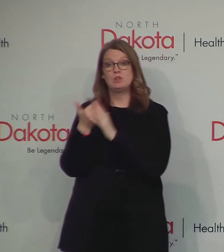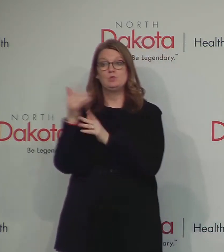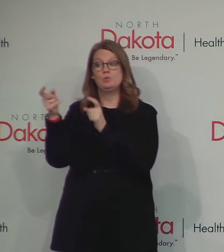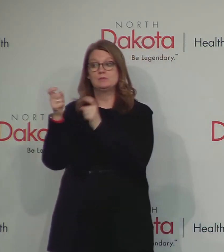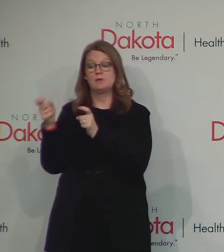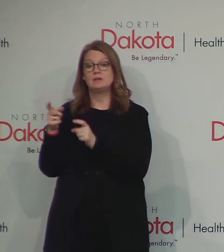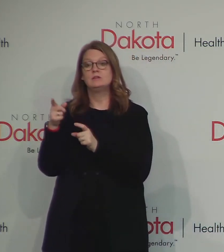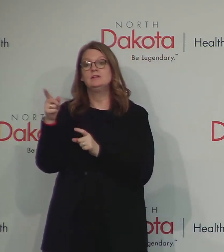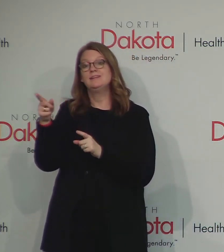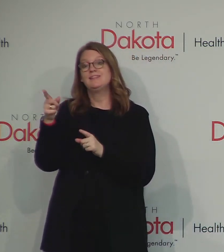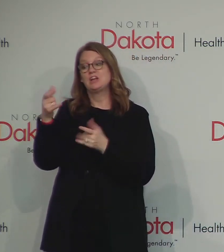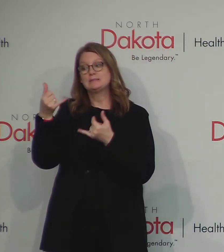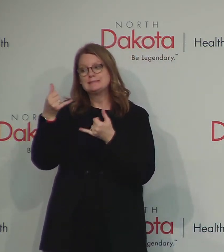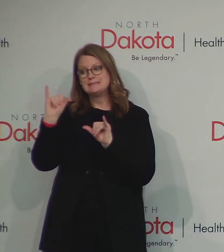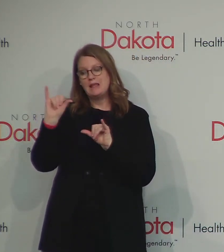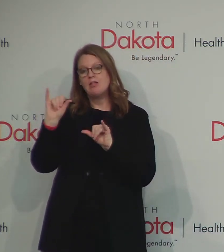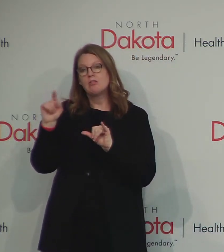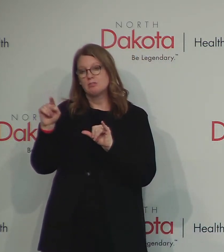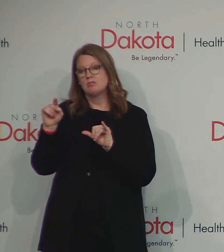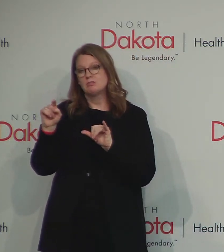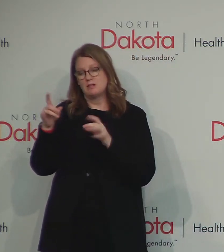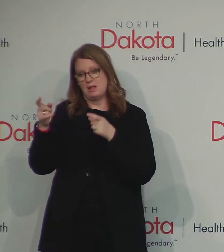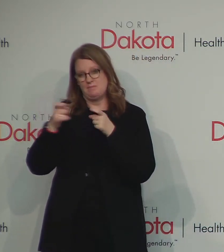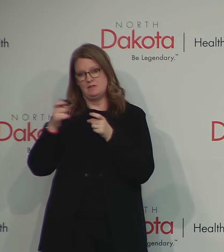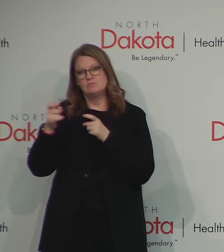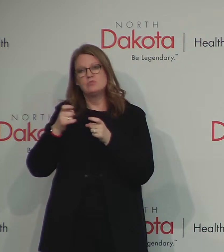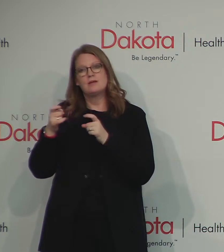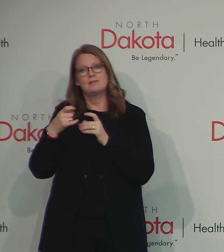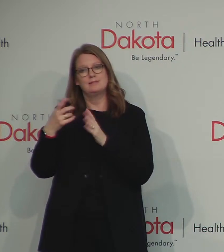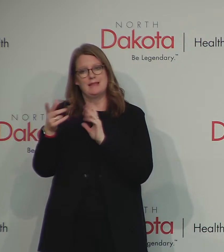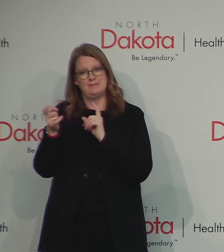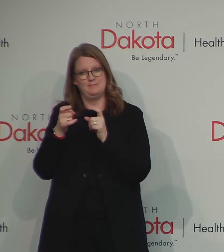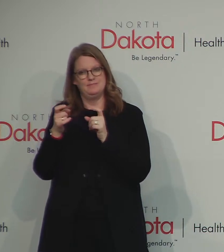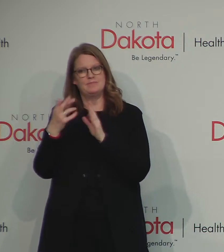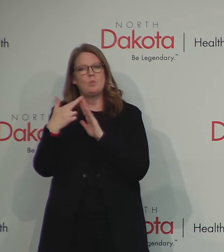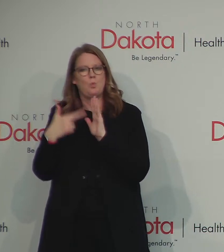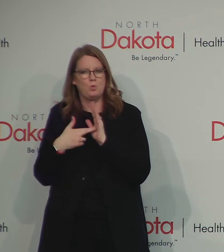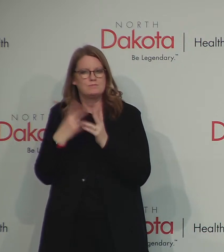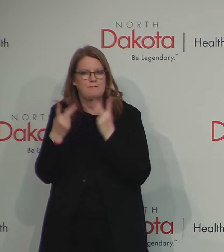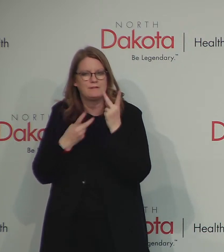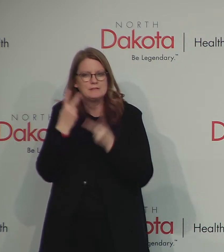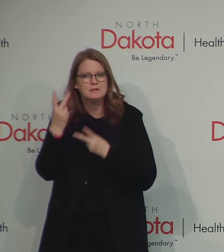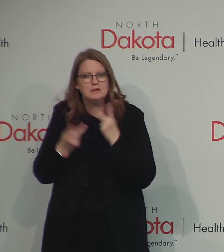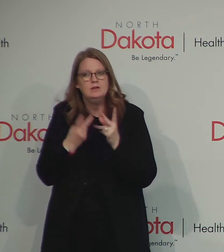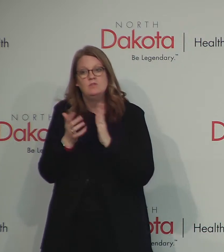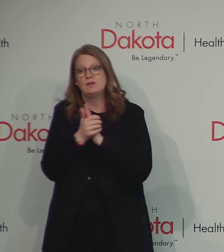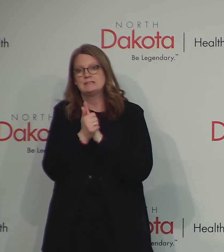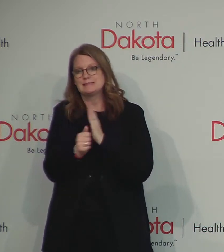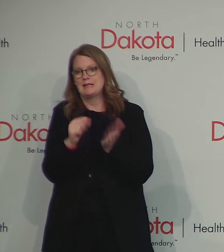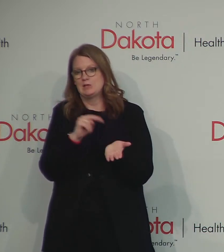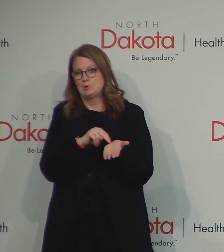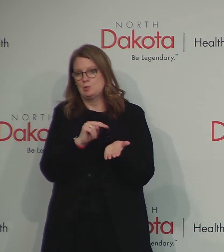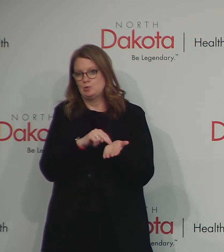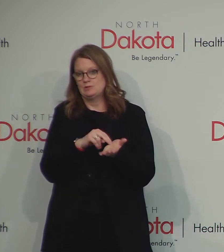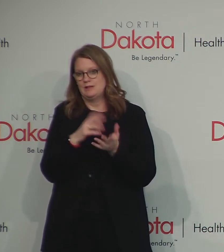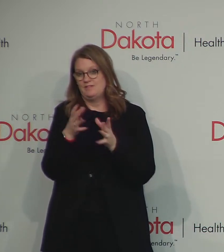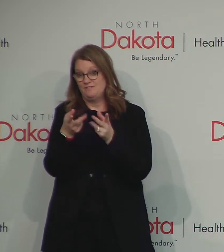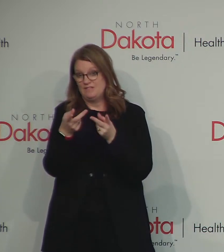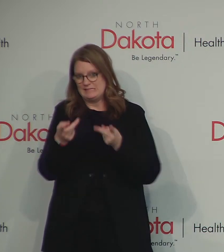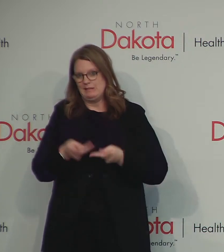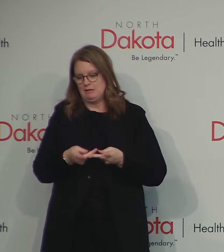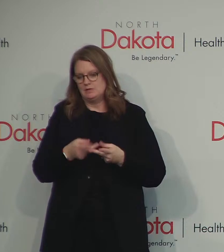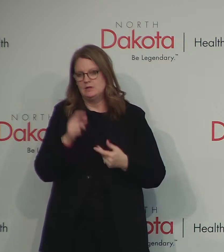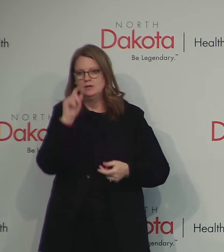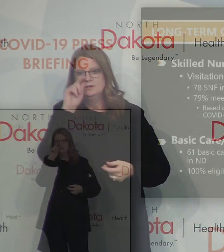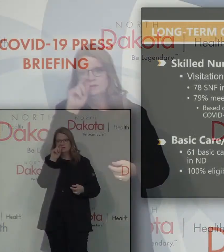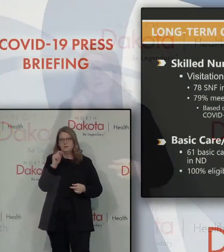still administering the visitation rules at a federal level for skilled nursing facilities. And